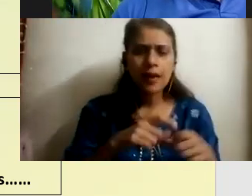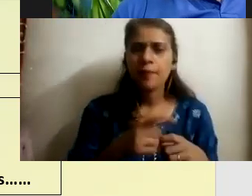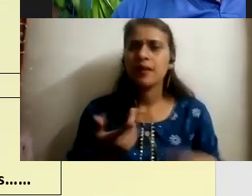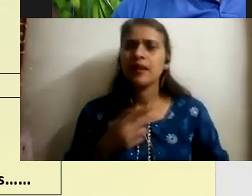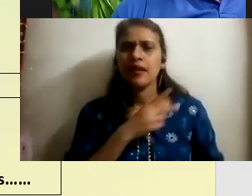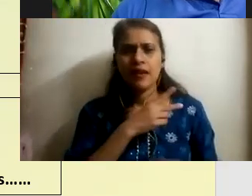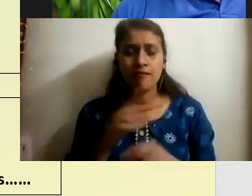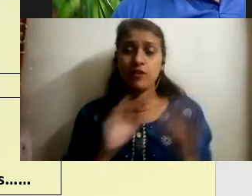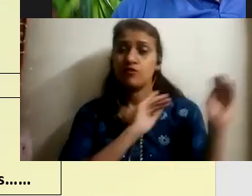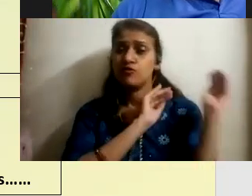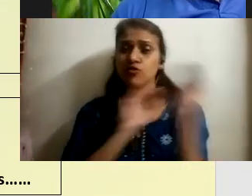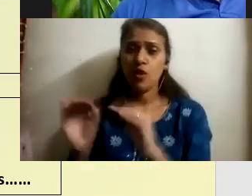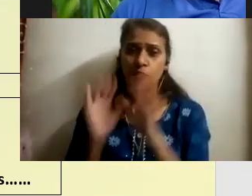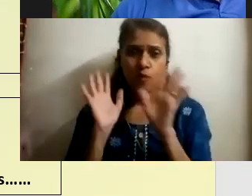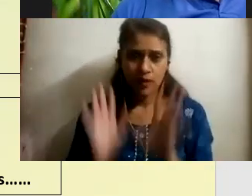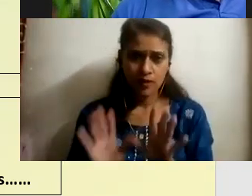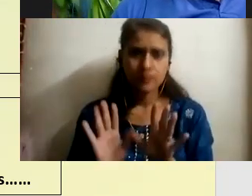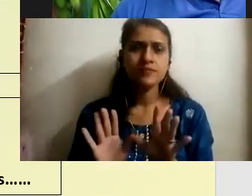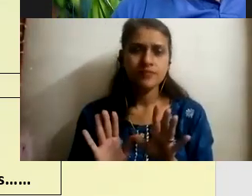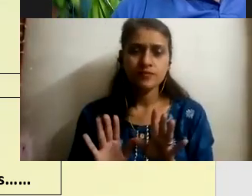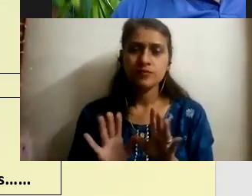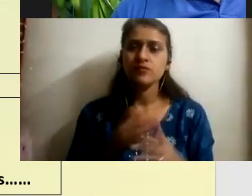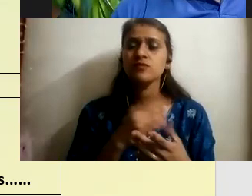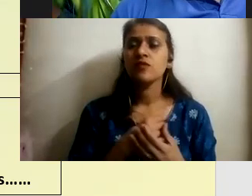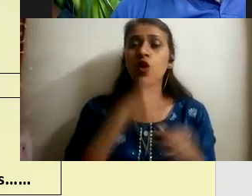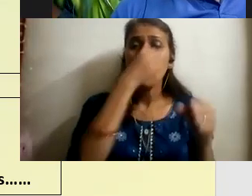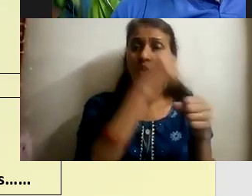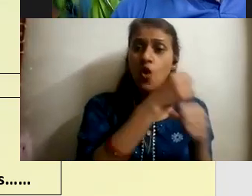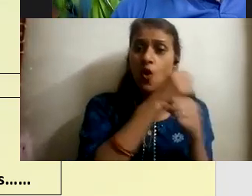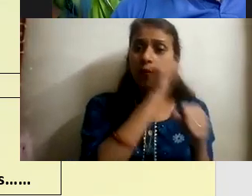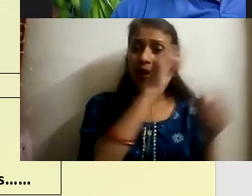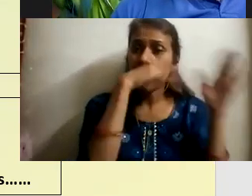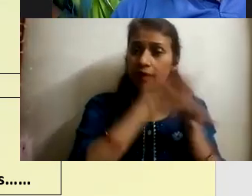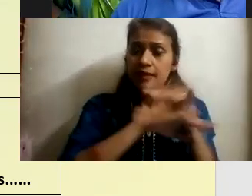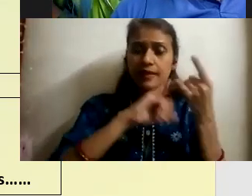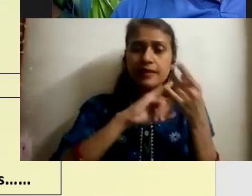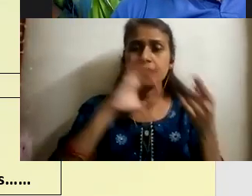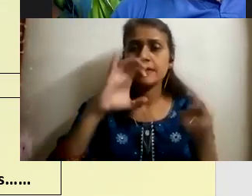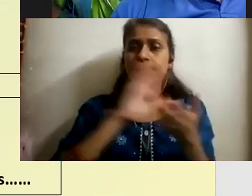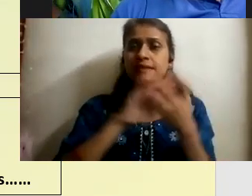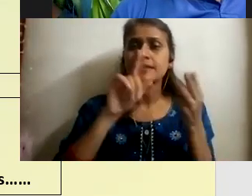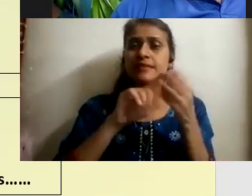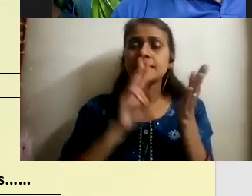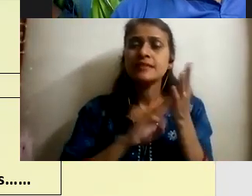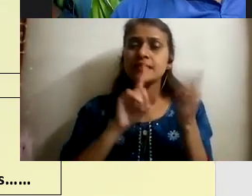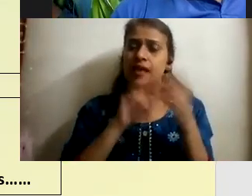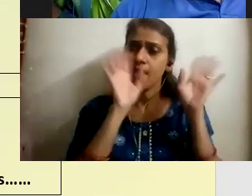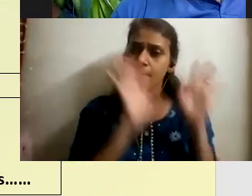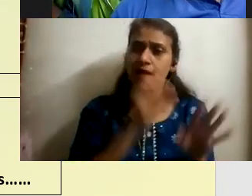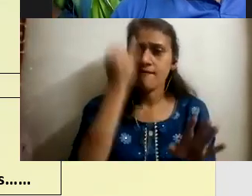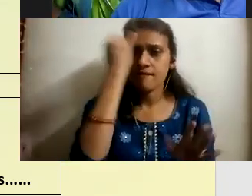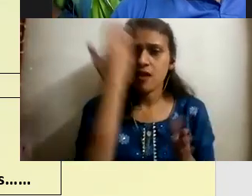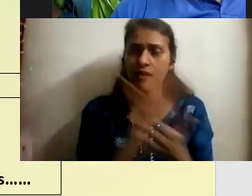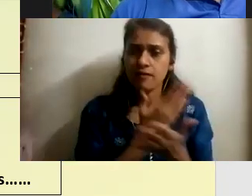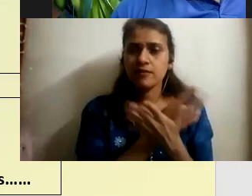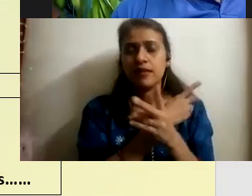or corporate, which helps them to generate the funds. Then there are schemes available which can be used for the benefit of those products. You